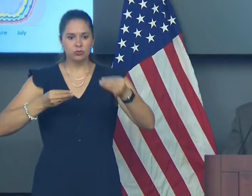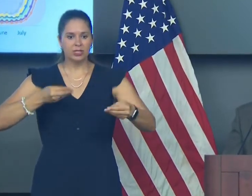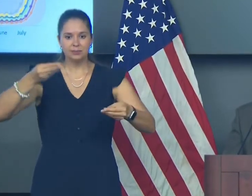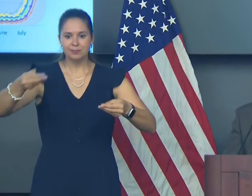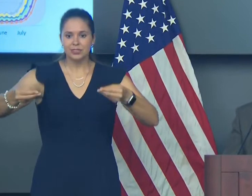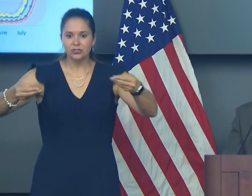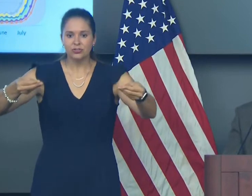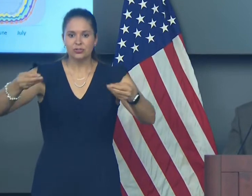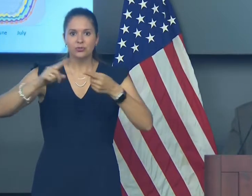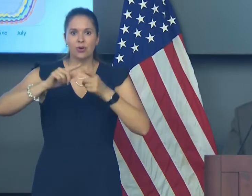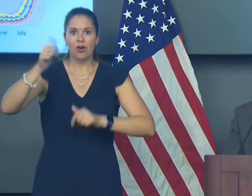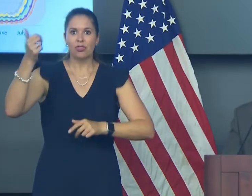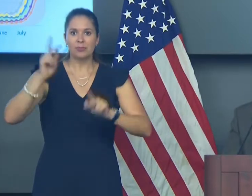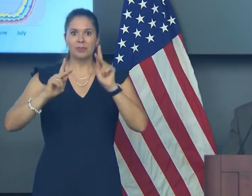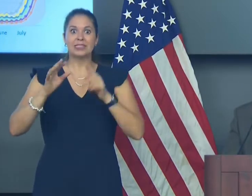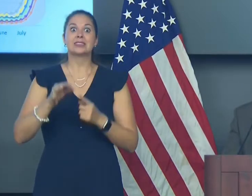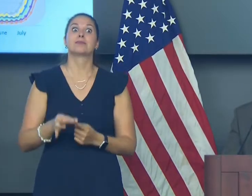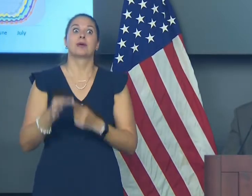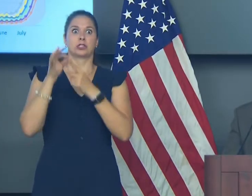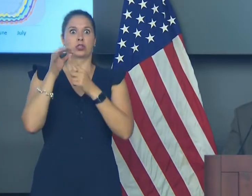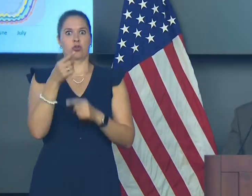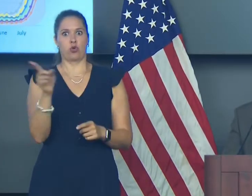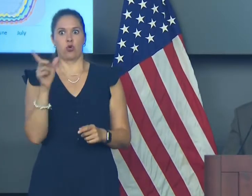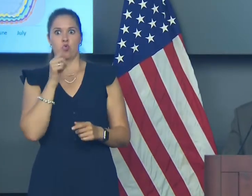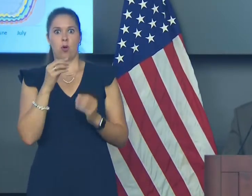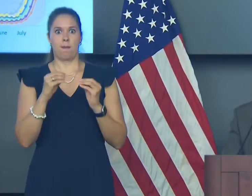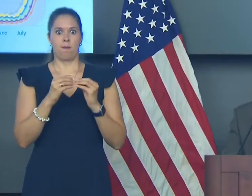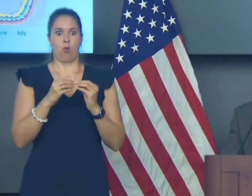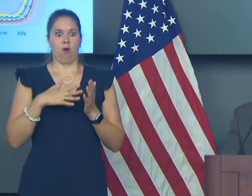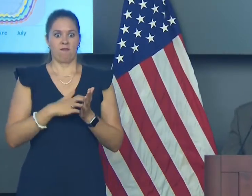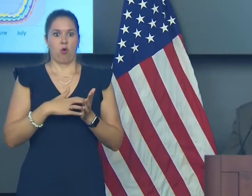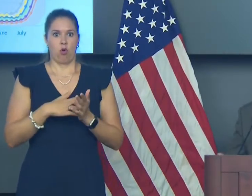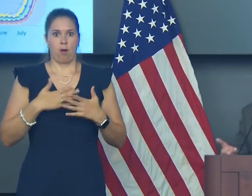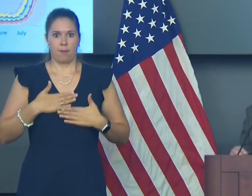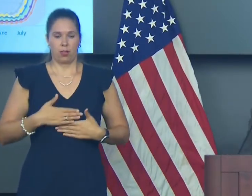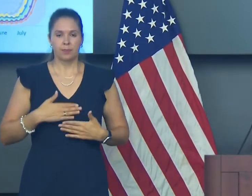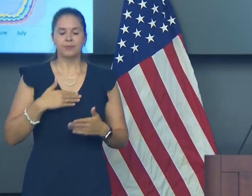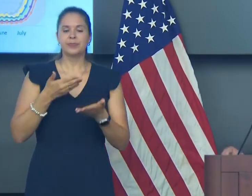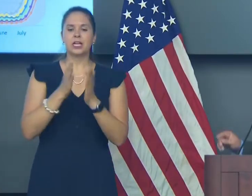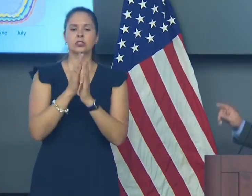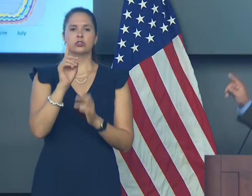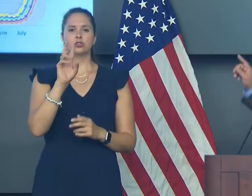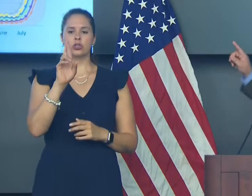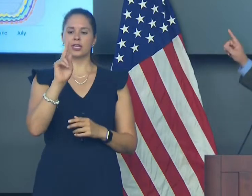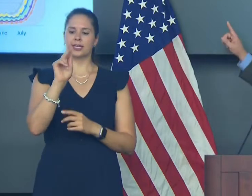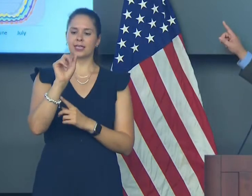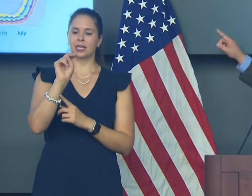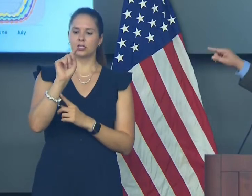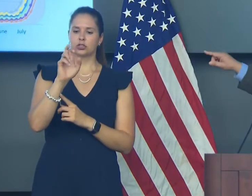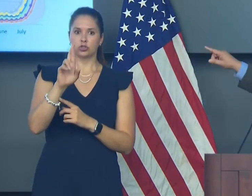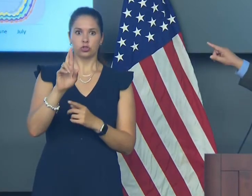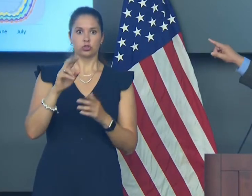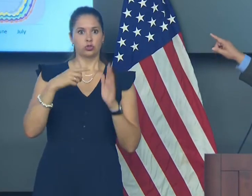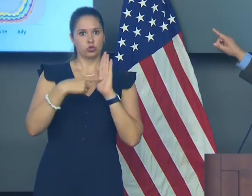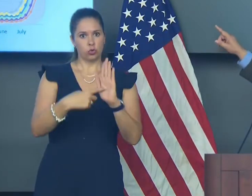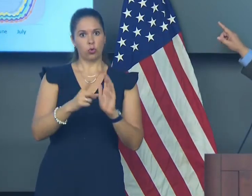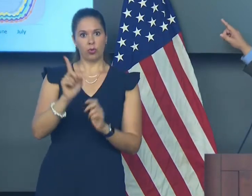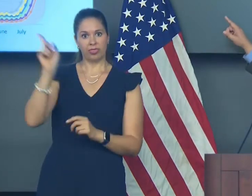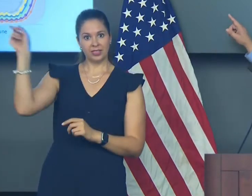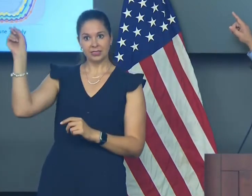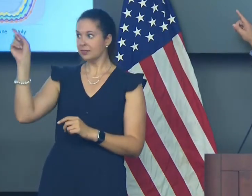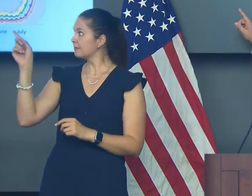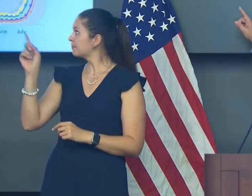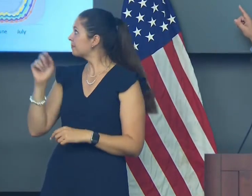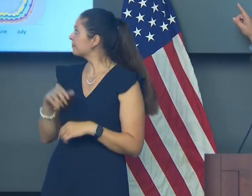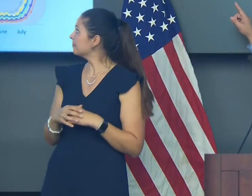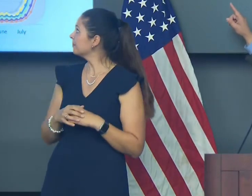people, especially those who are more vulnerable. And I asked Dr. Cantor to put this slide back up,